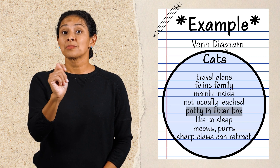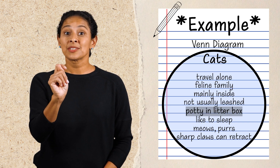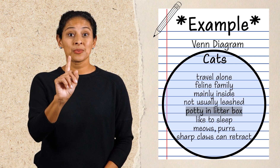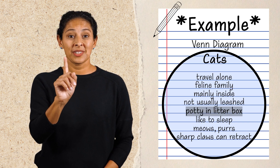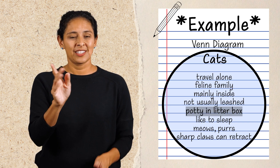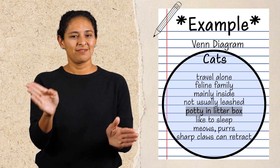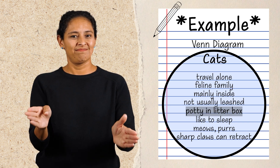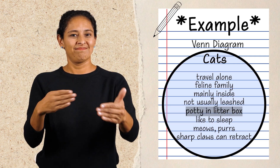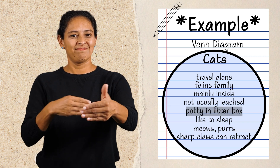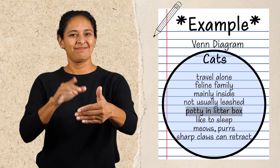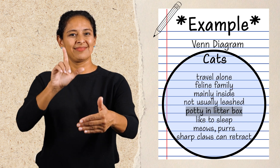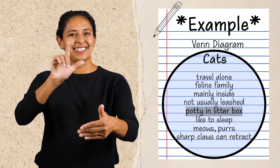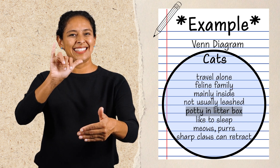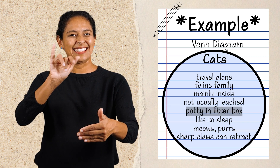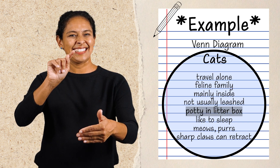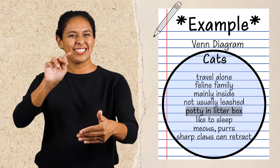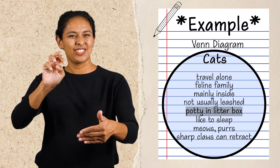They potty in a litter box.